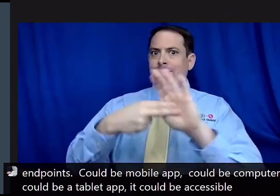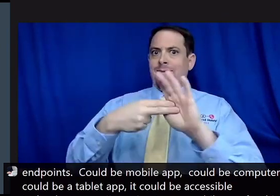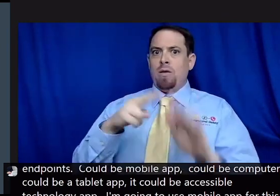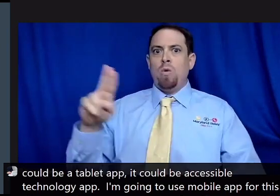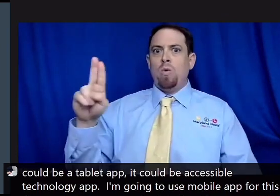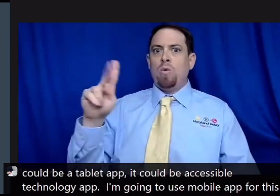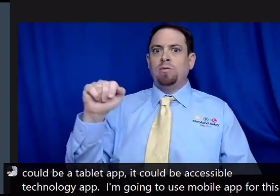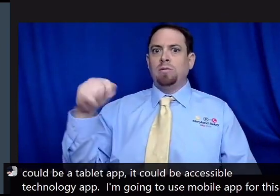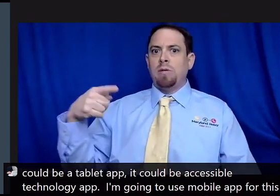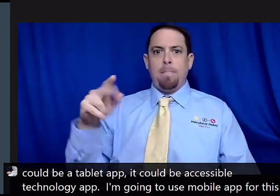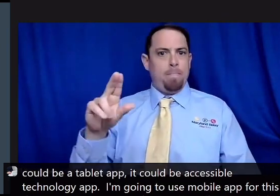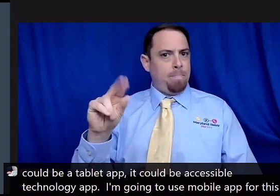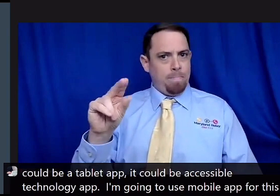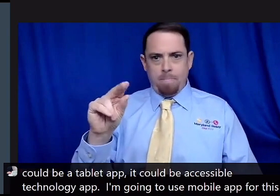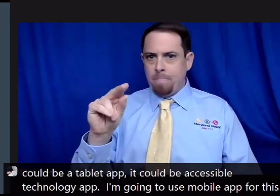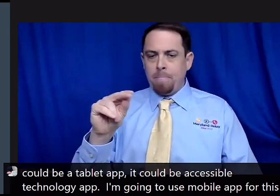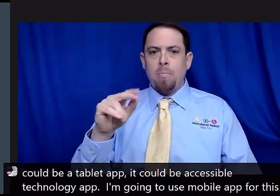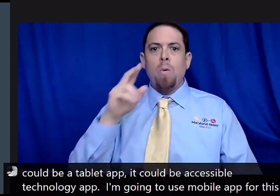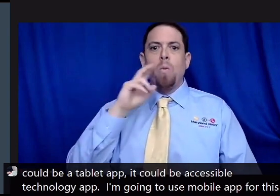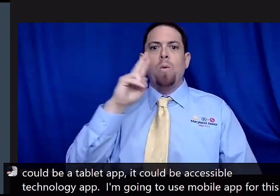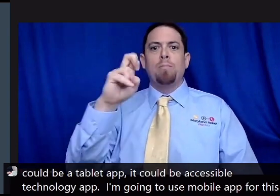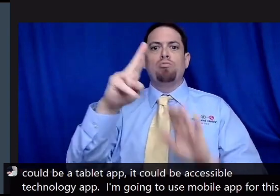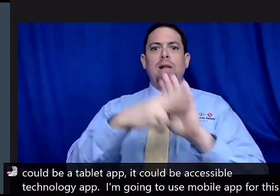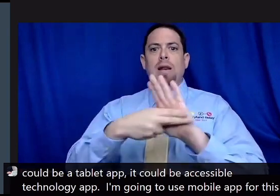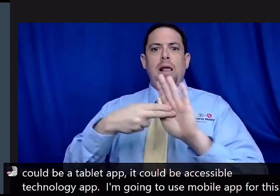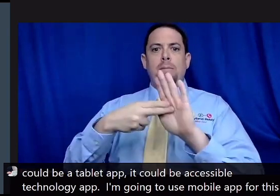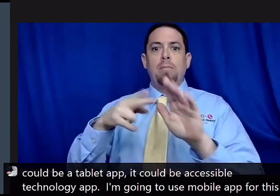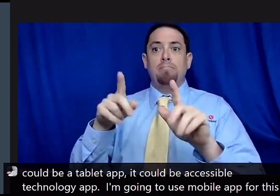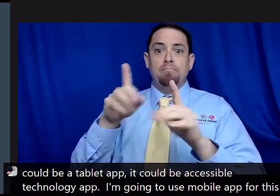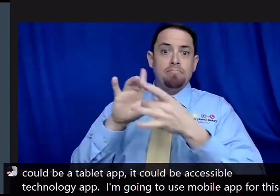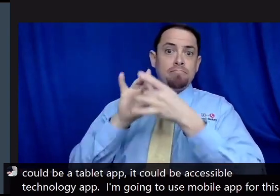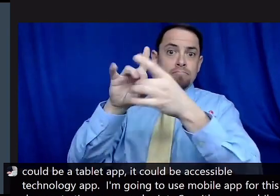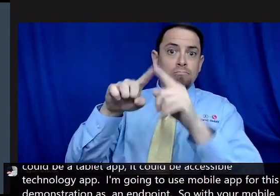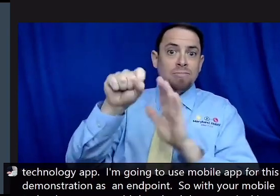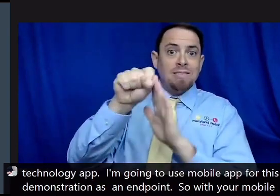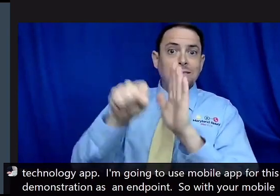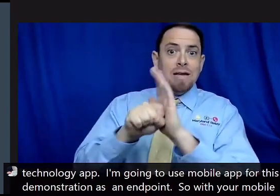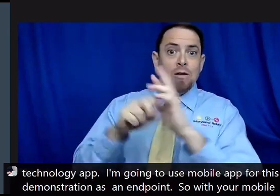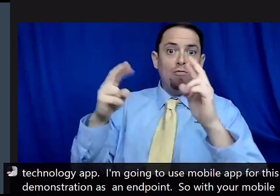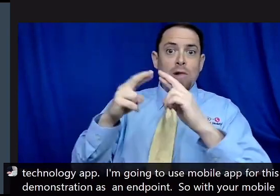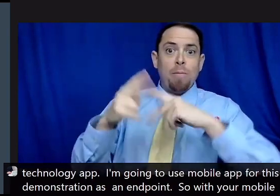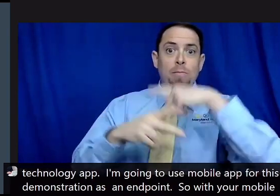the app, and it won't be called UTAP.